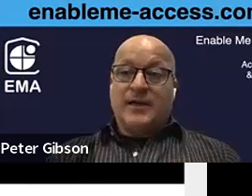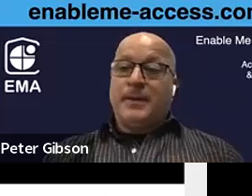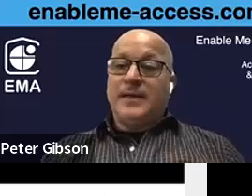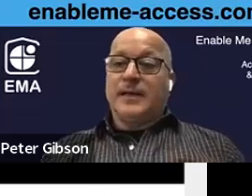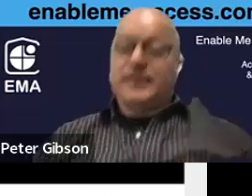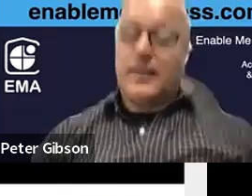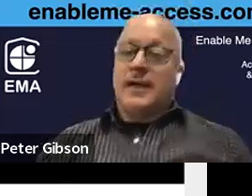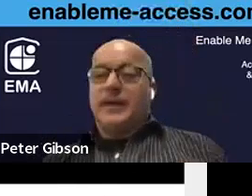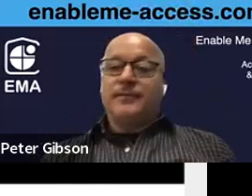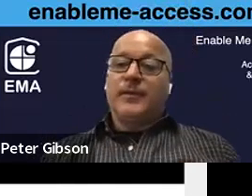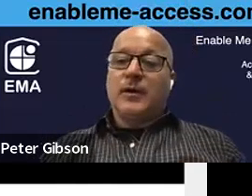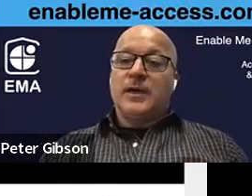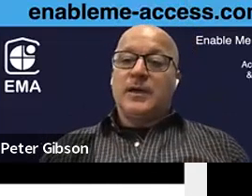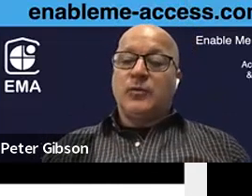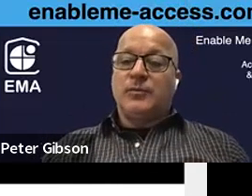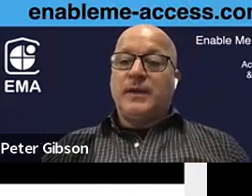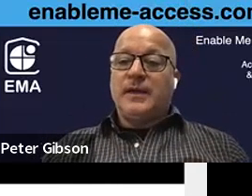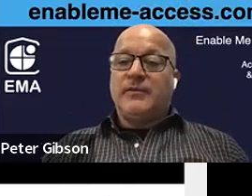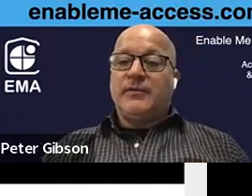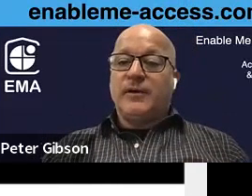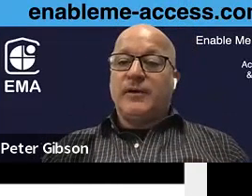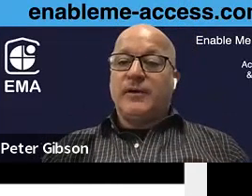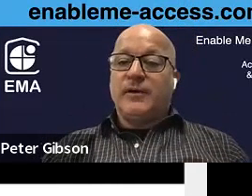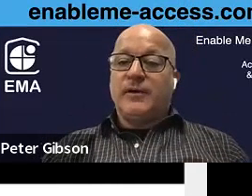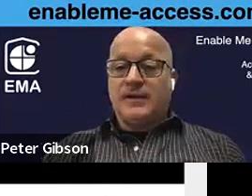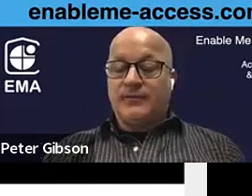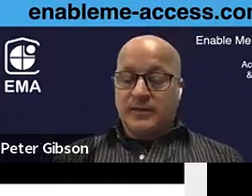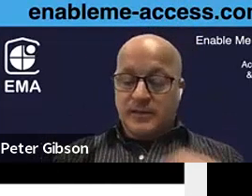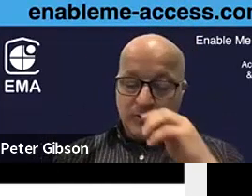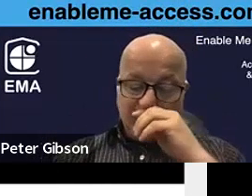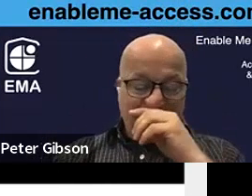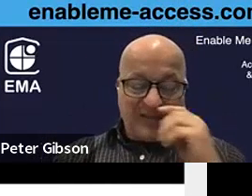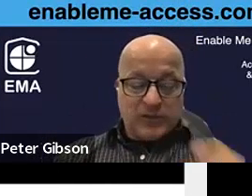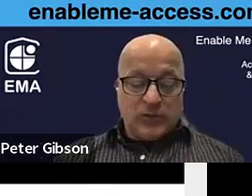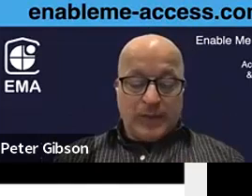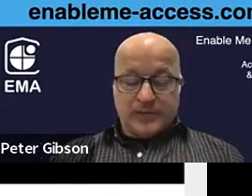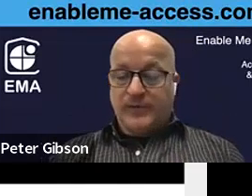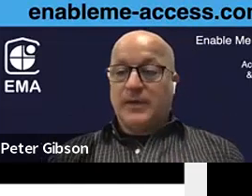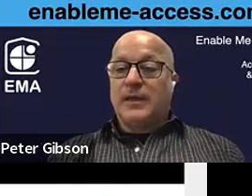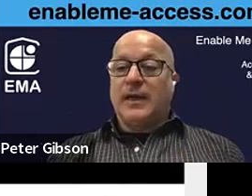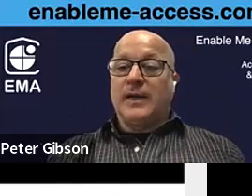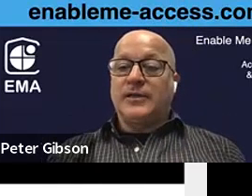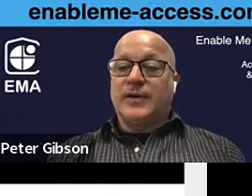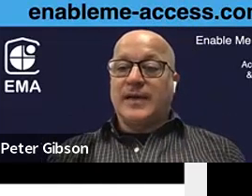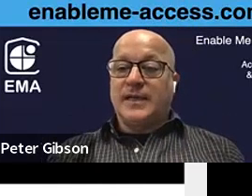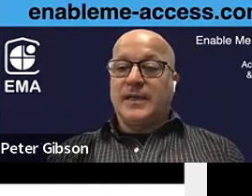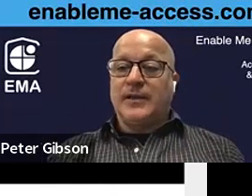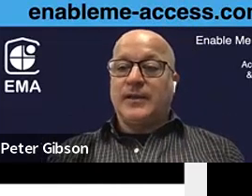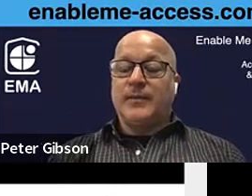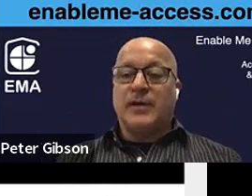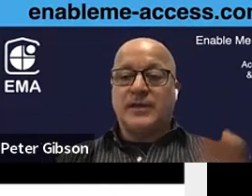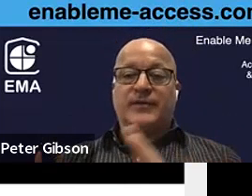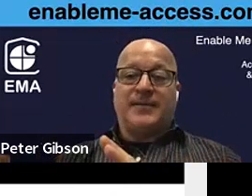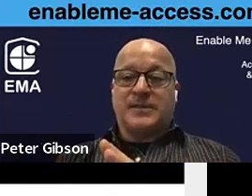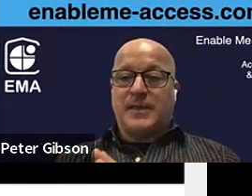case their opinion would be faulty. In fact, there's two ways of